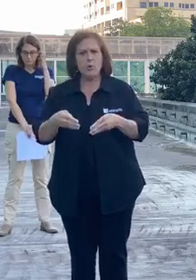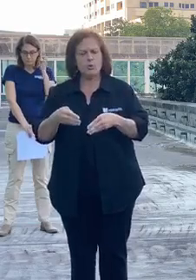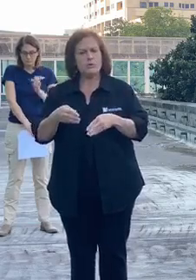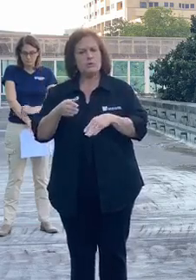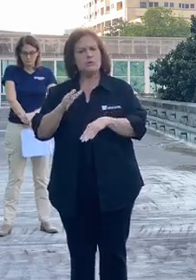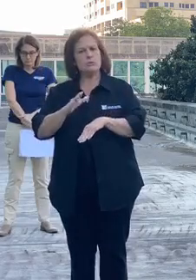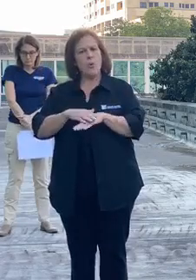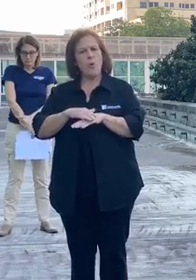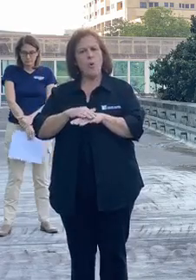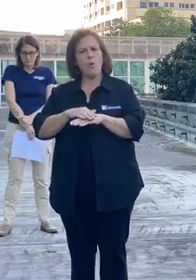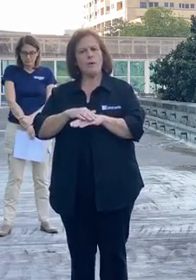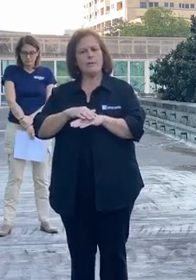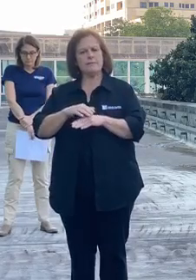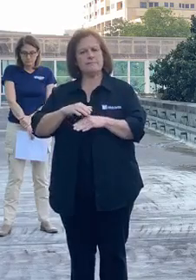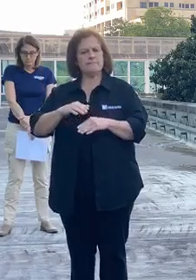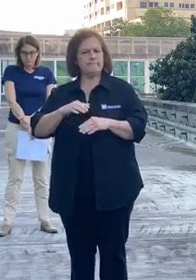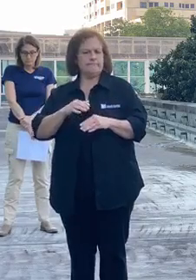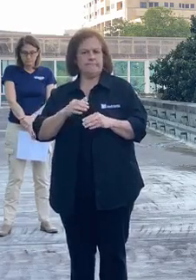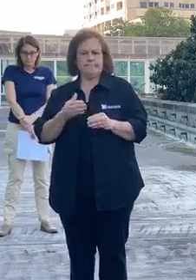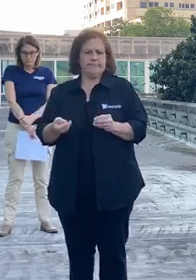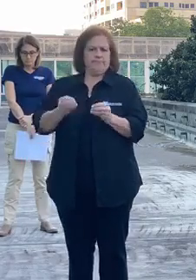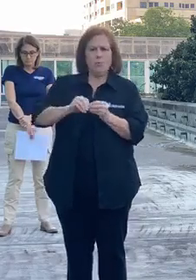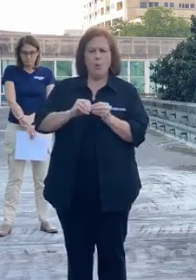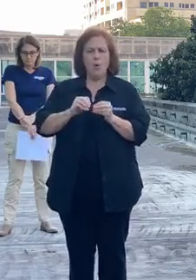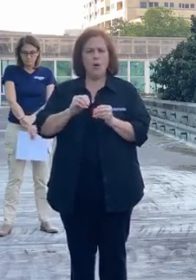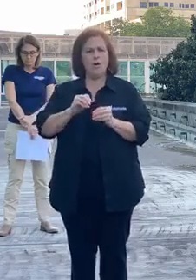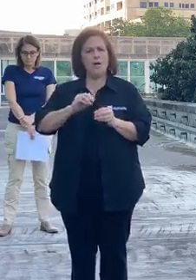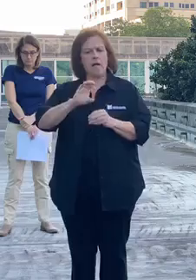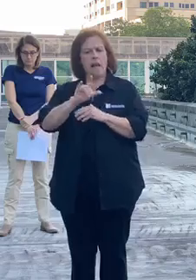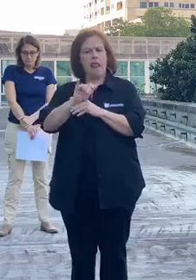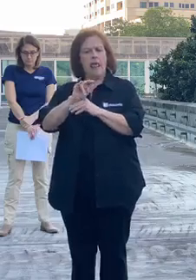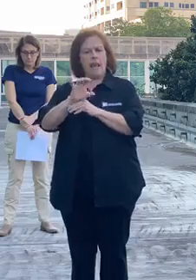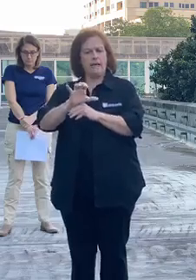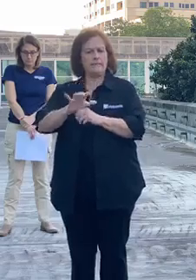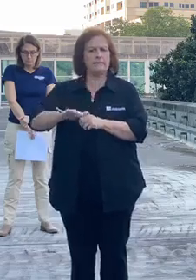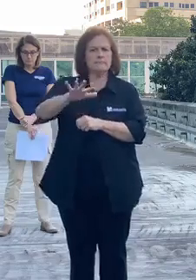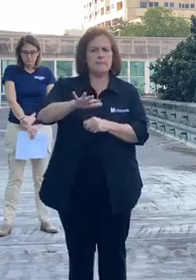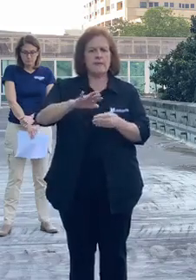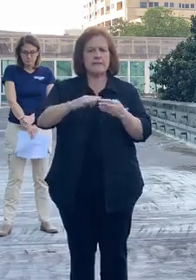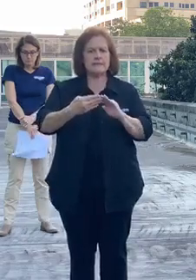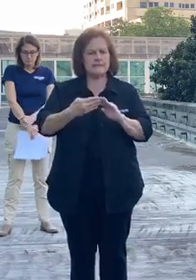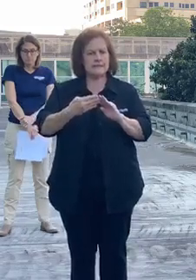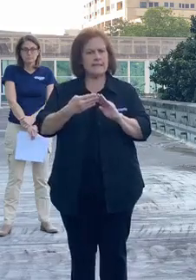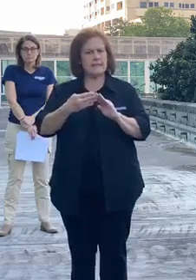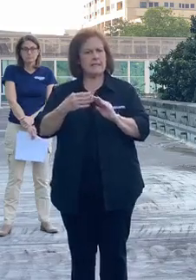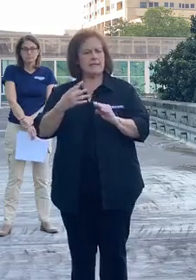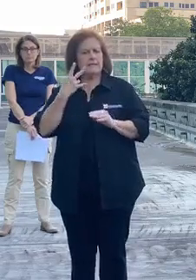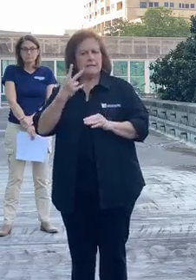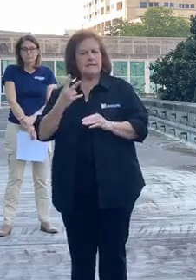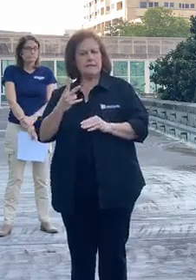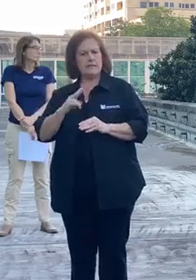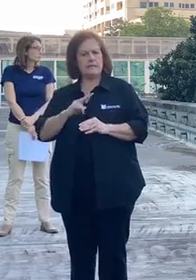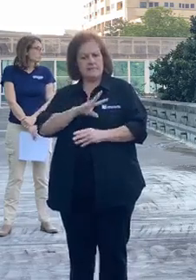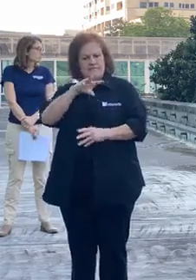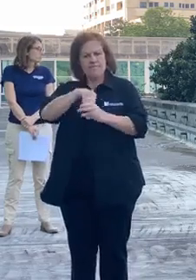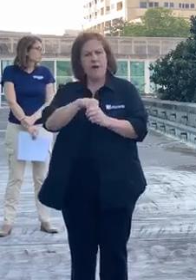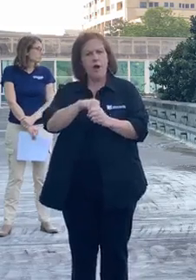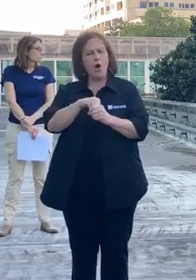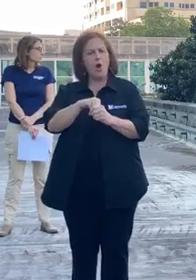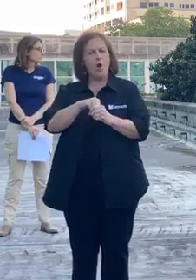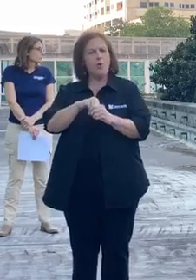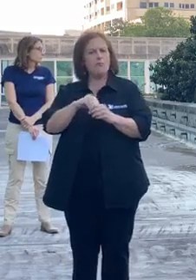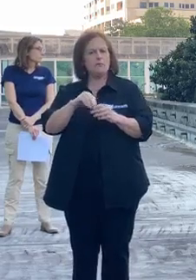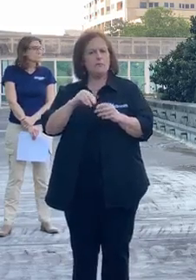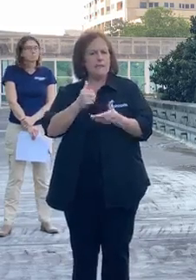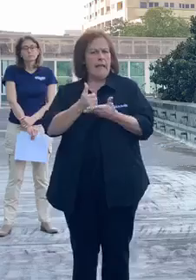seen more medical clinics in our communities throughout the city, where we've seen more investment as relates to even